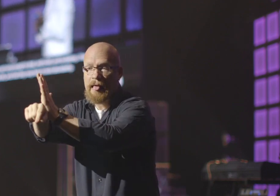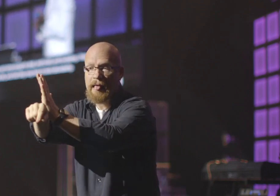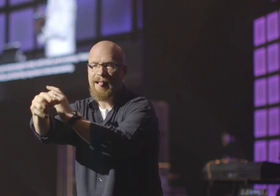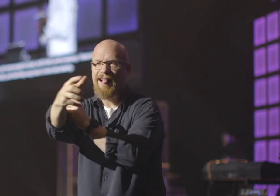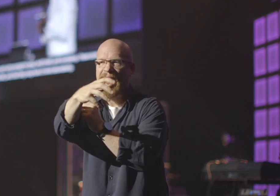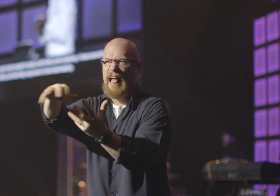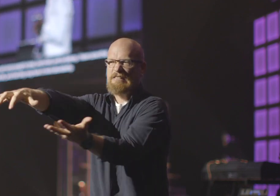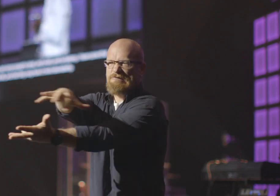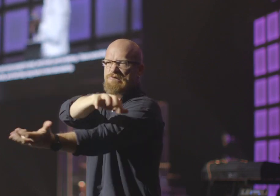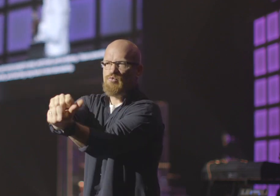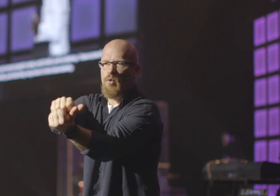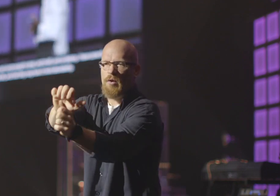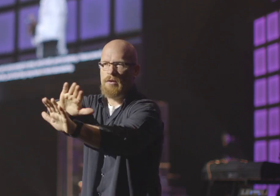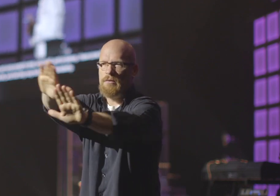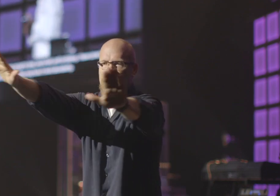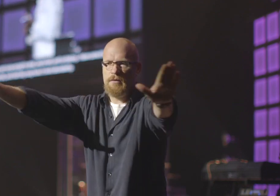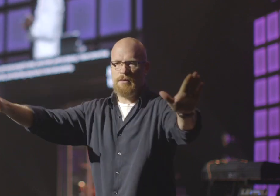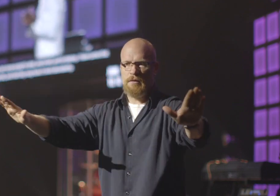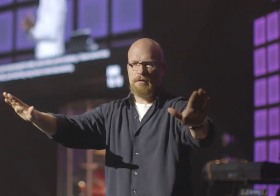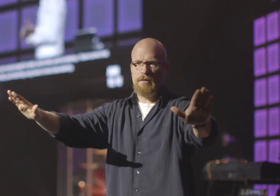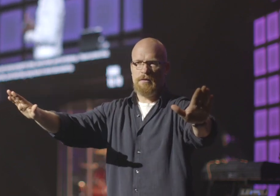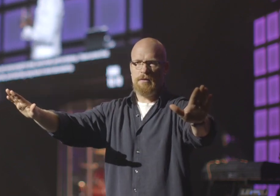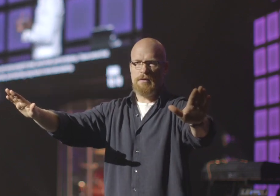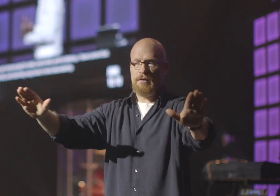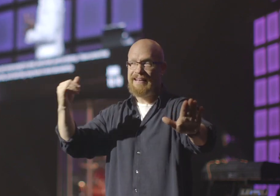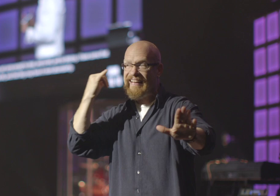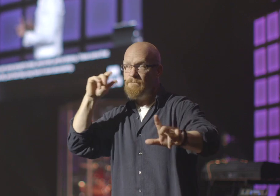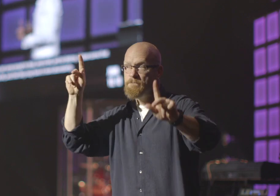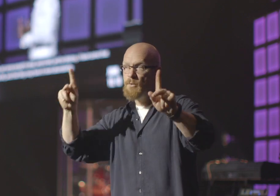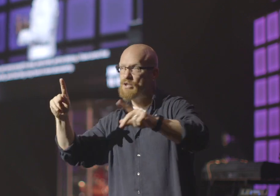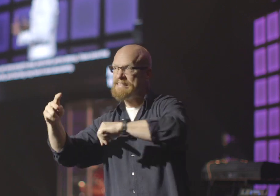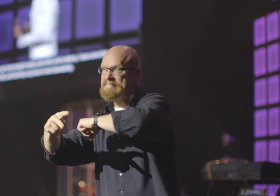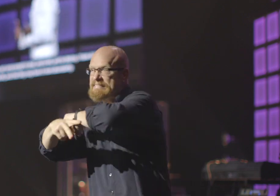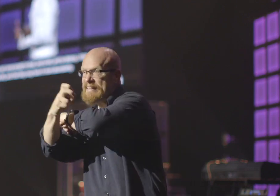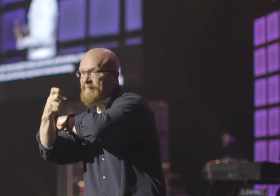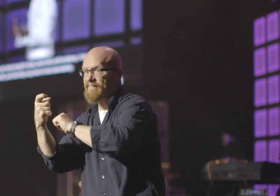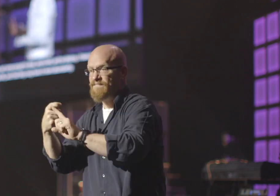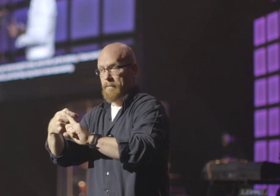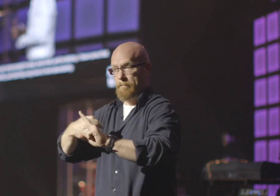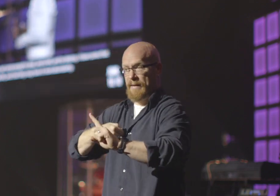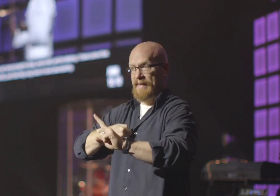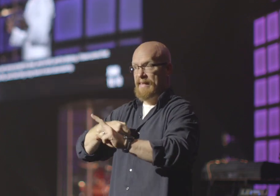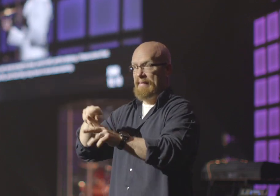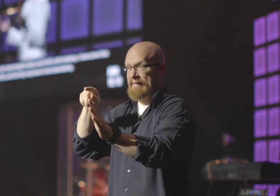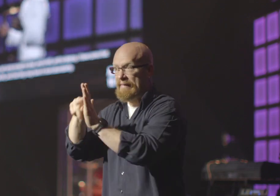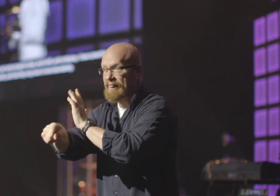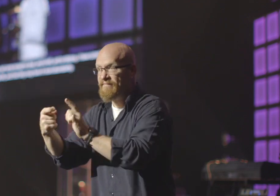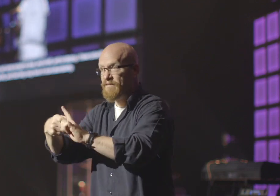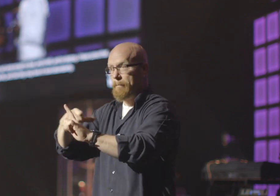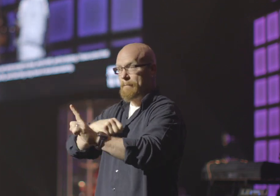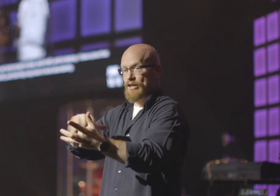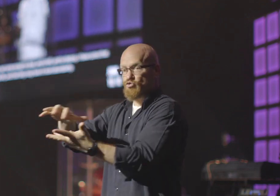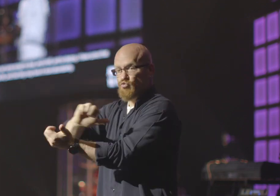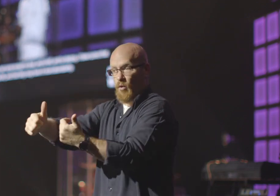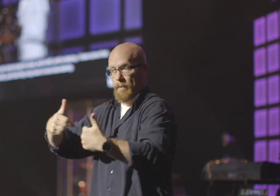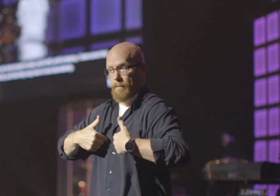to destroy. So if anybody's stealing, killing anything from you, he just said, that's the